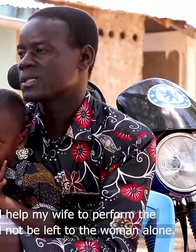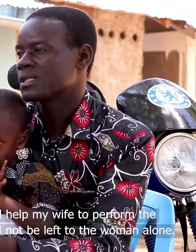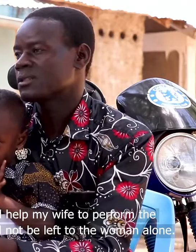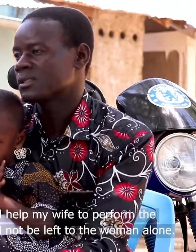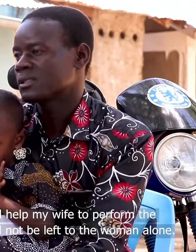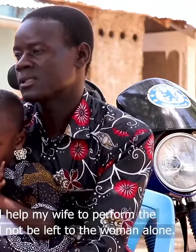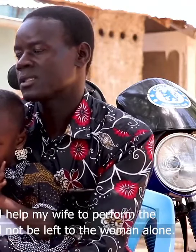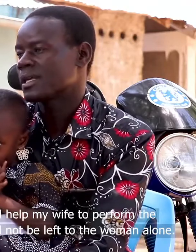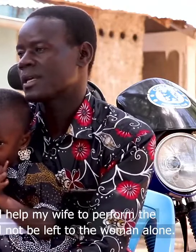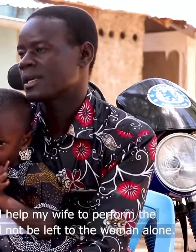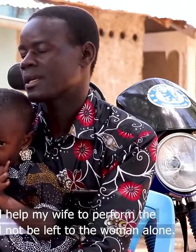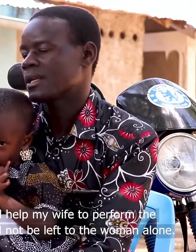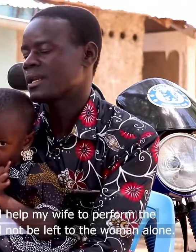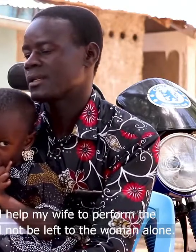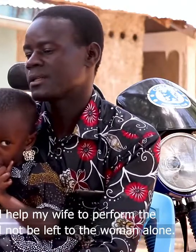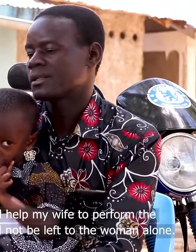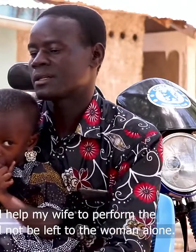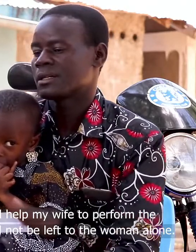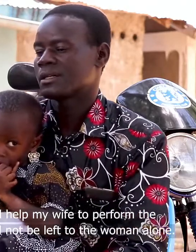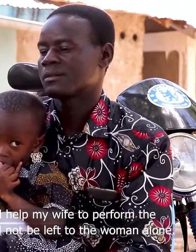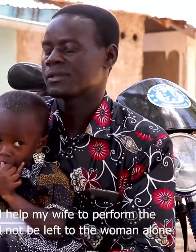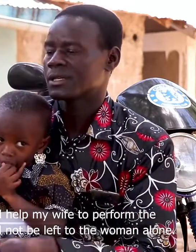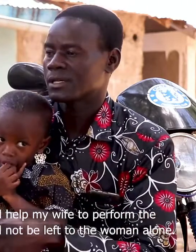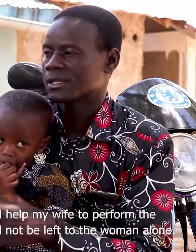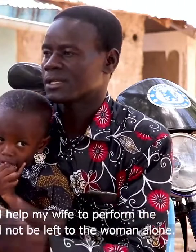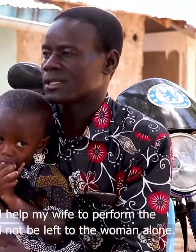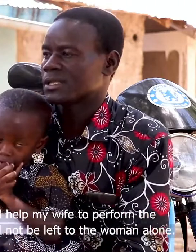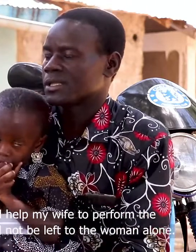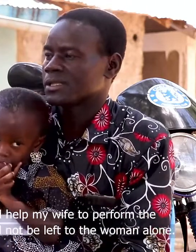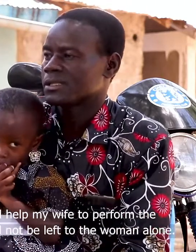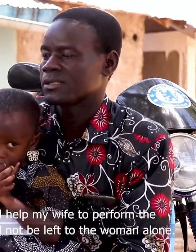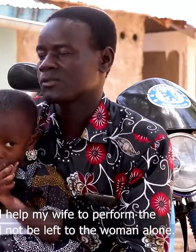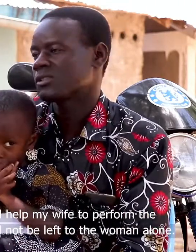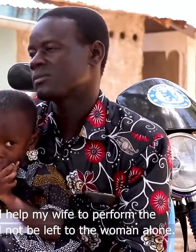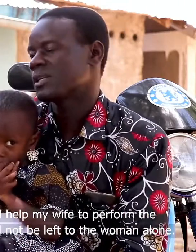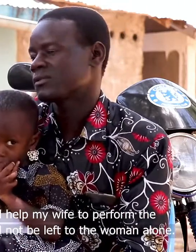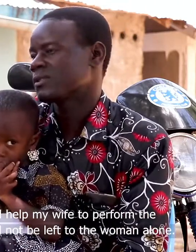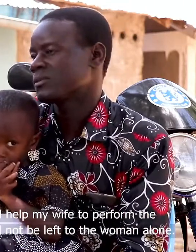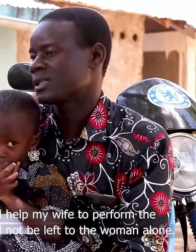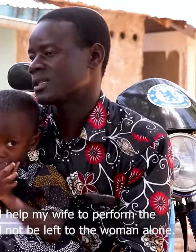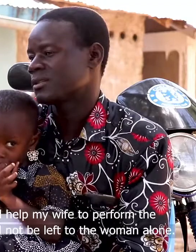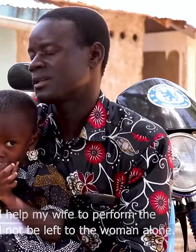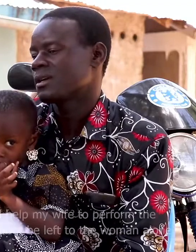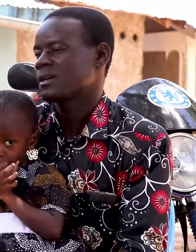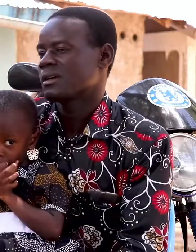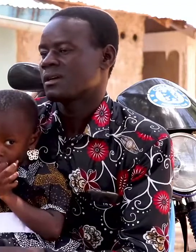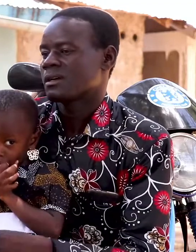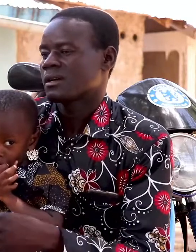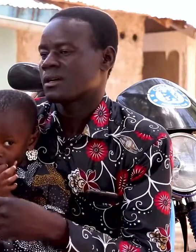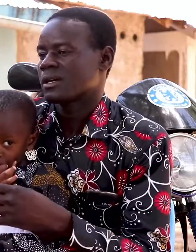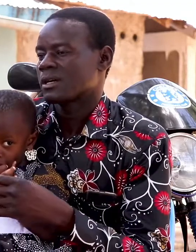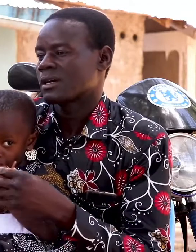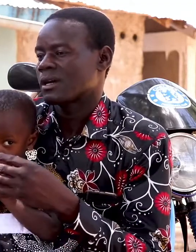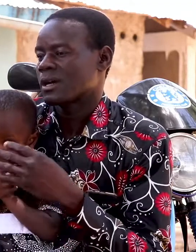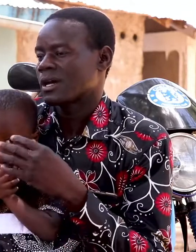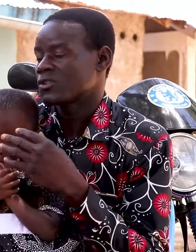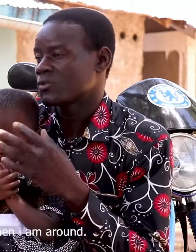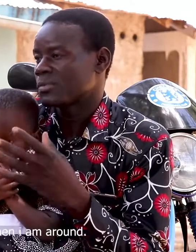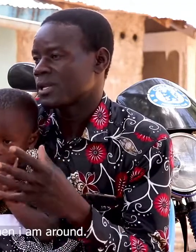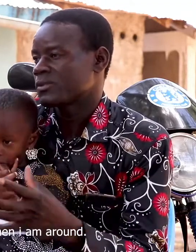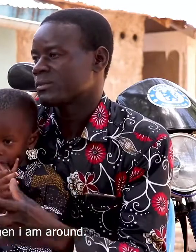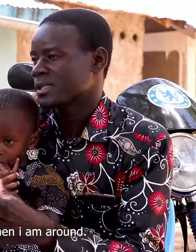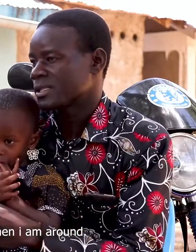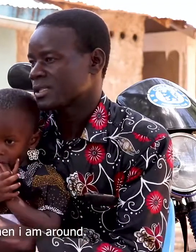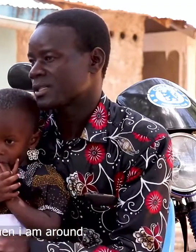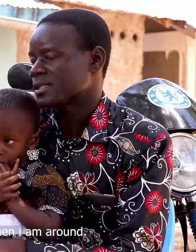perform the domestic chores like cleaning the child should not be left with the woman alone. I